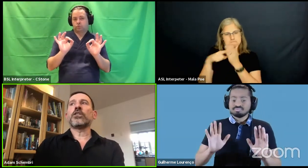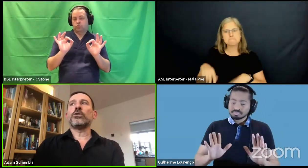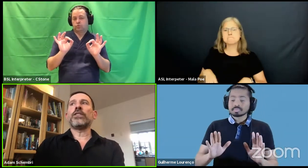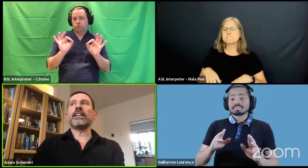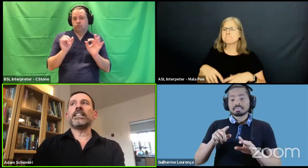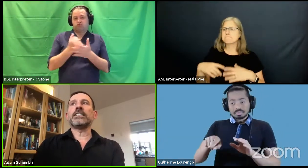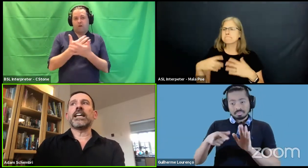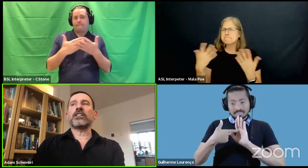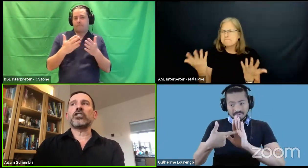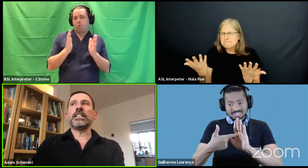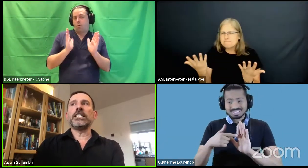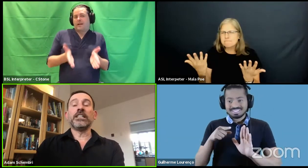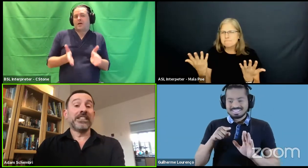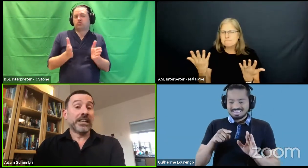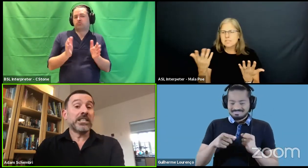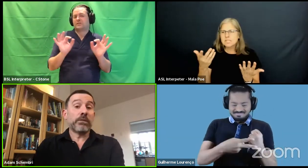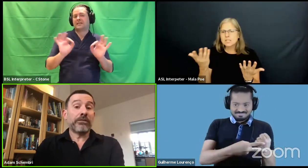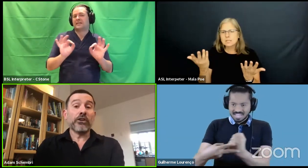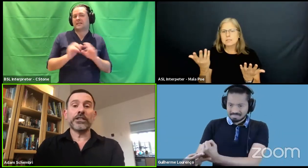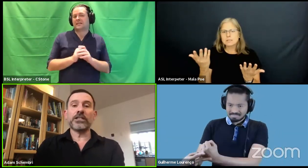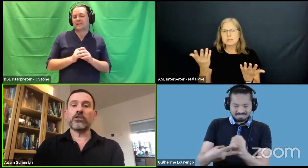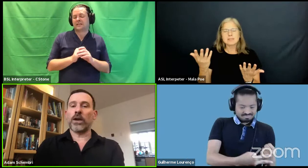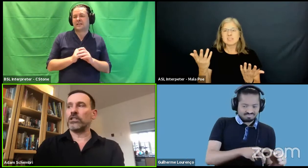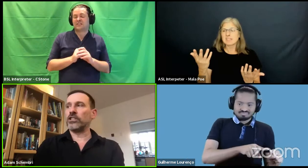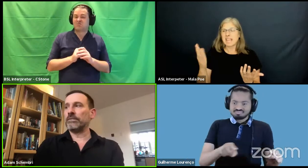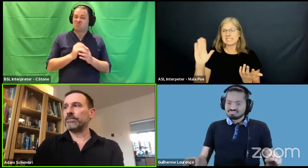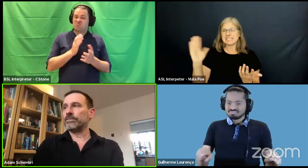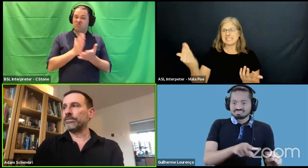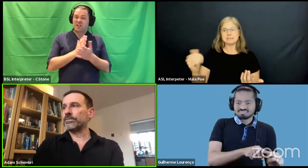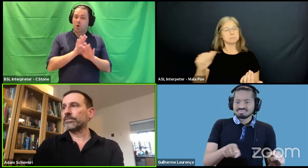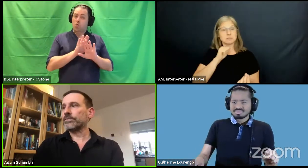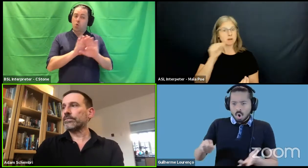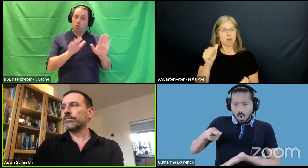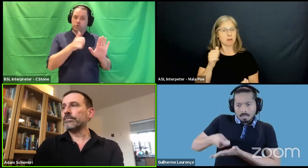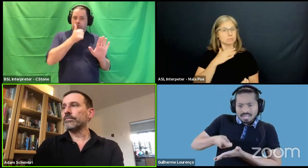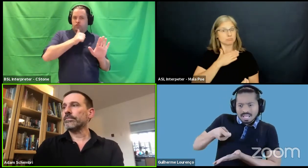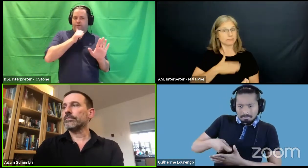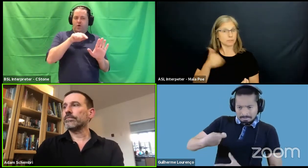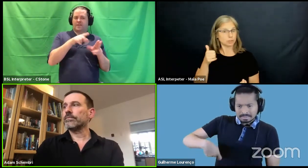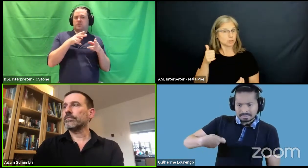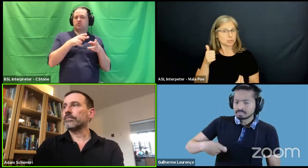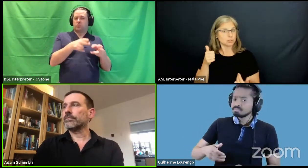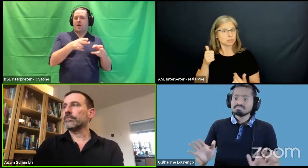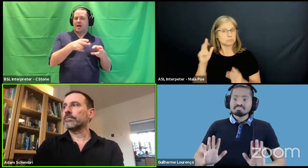And so that it's actually a dispreferred strategy.